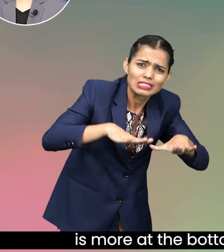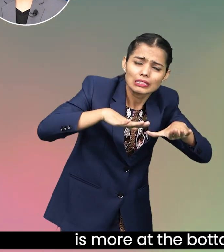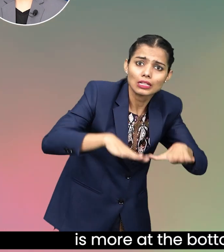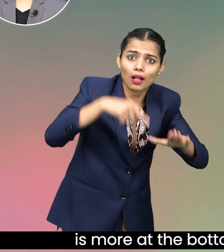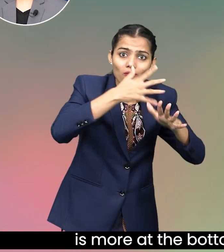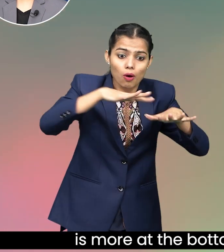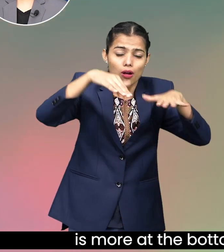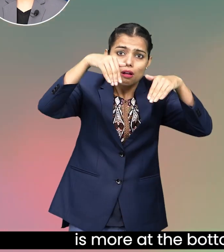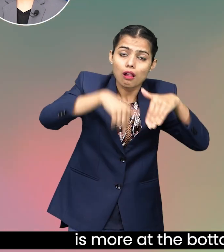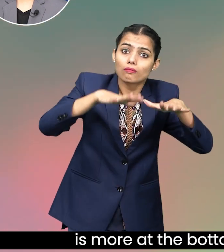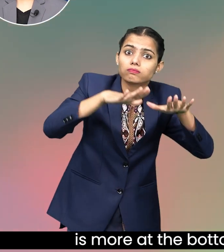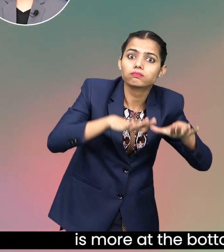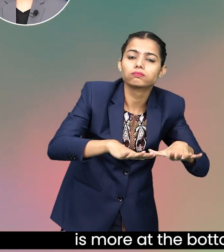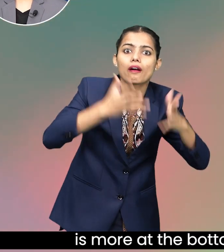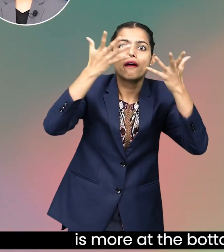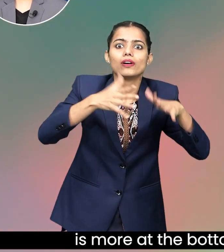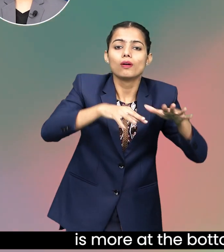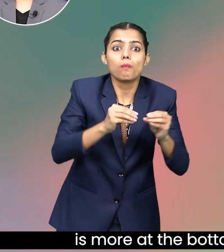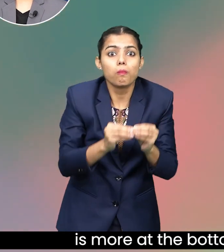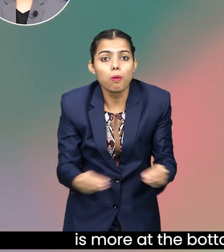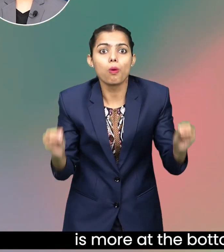and less at the top of the liquid